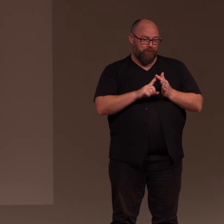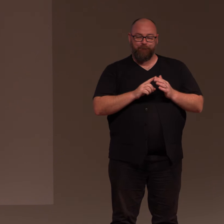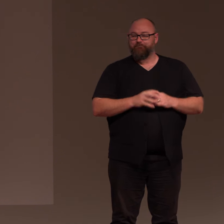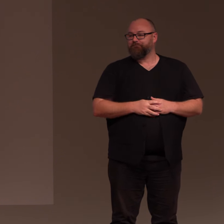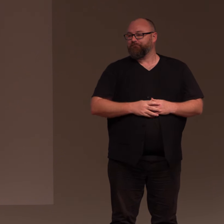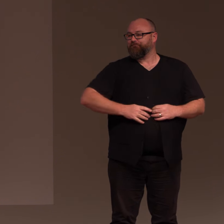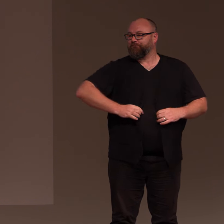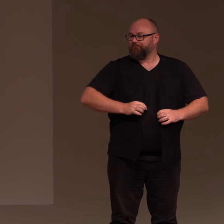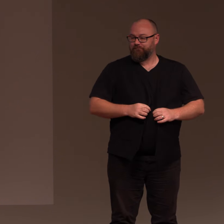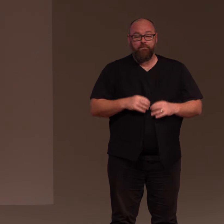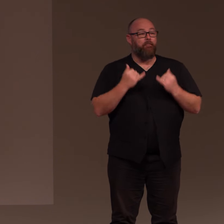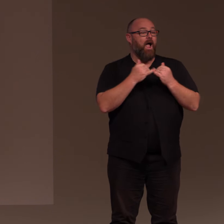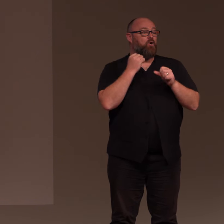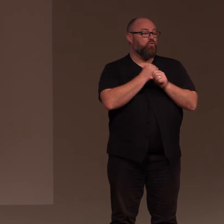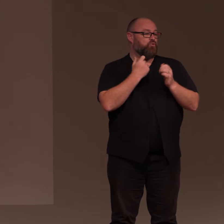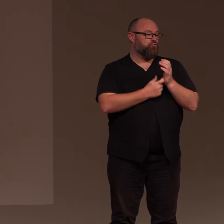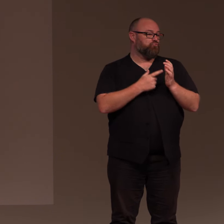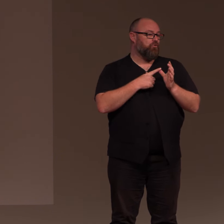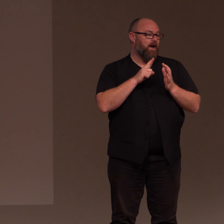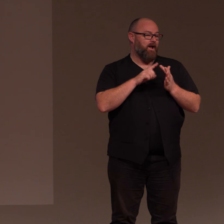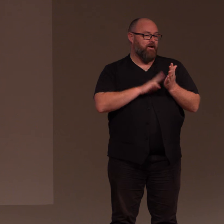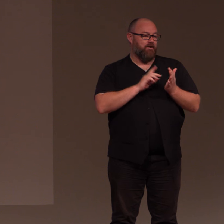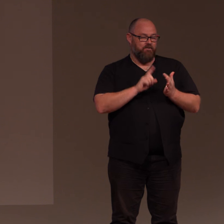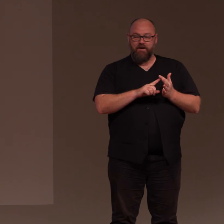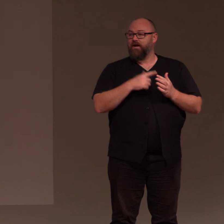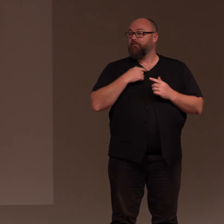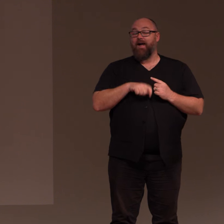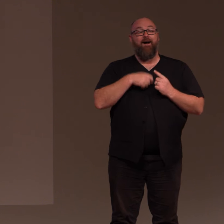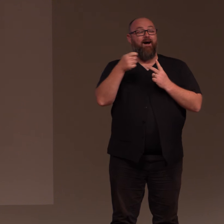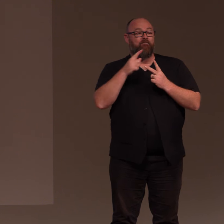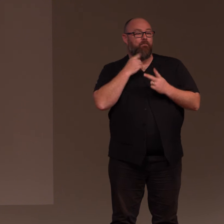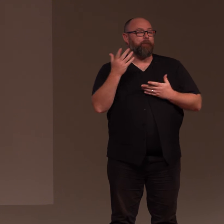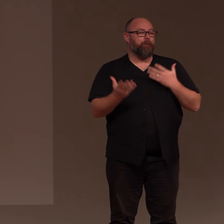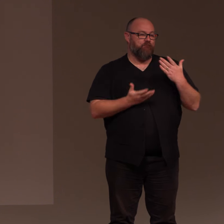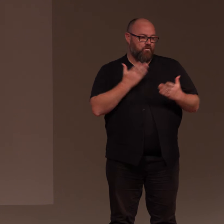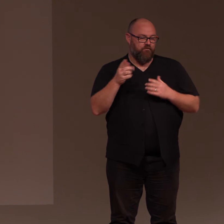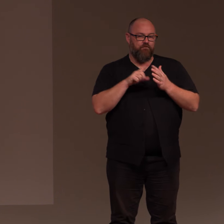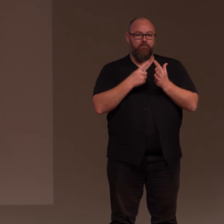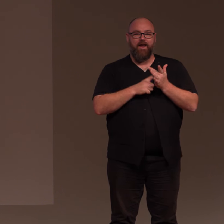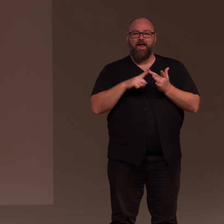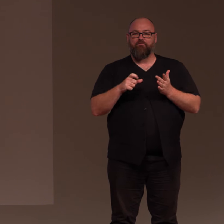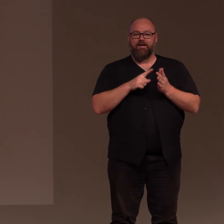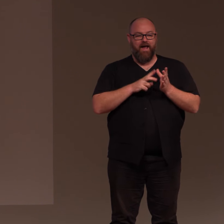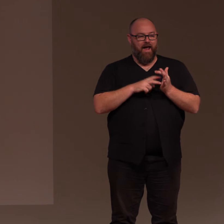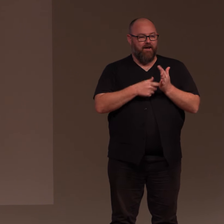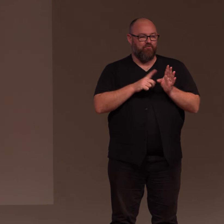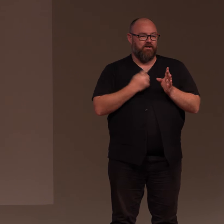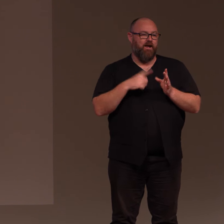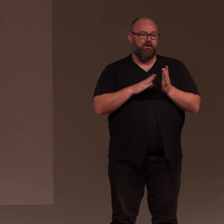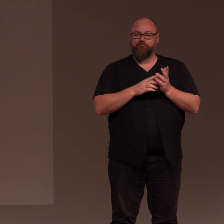country. Uncle Graham will be followed with a special performance by Eric Avery and Murrow Adow. Thank you, Uncle